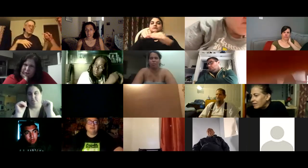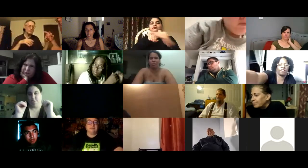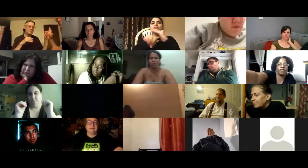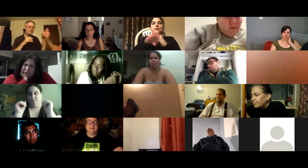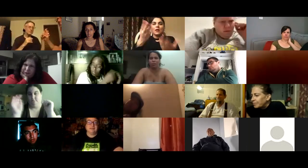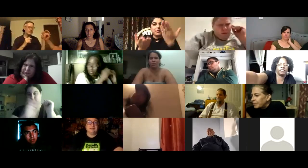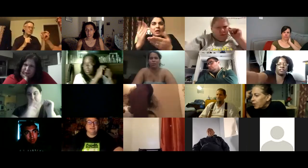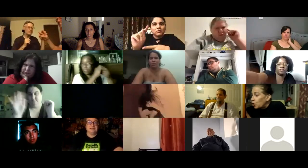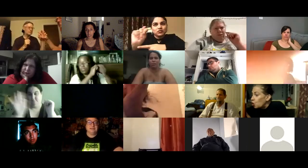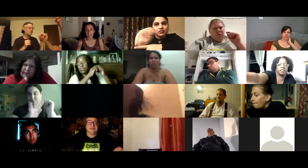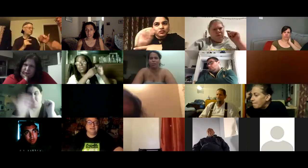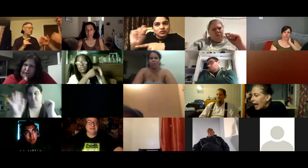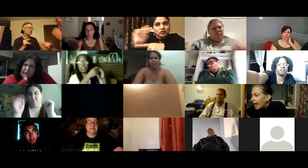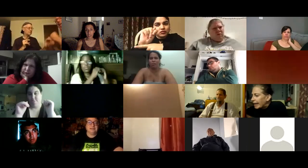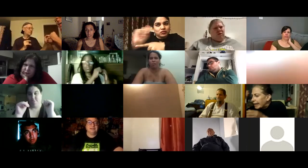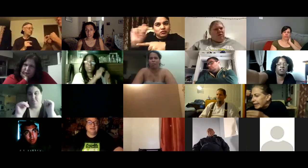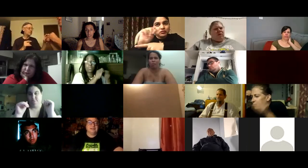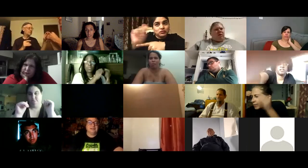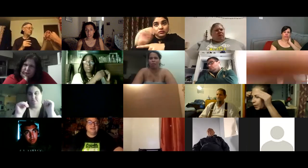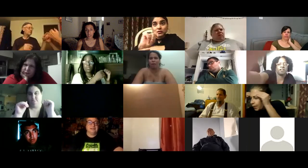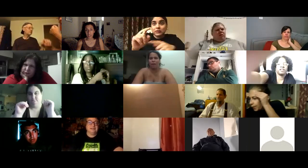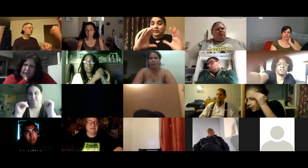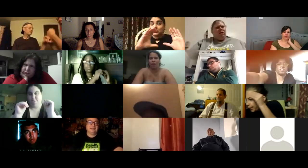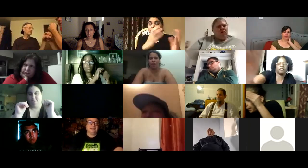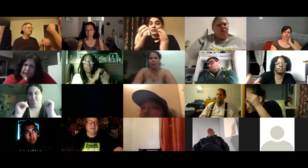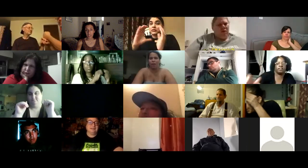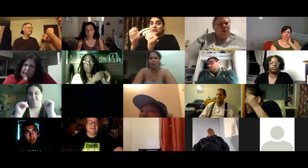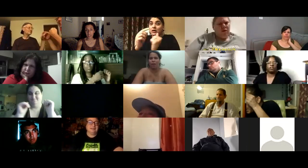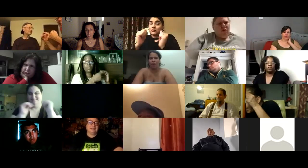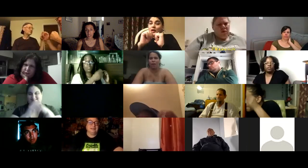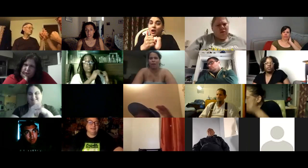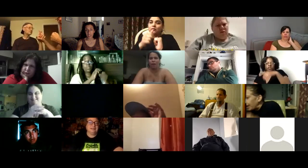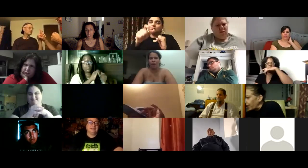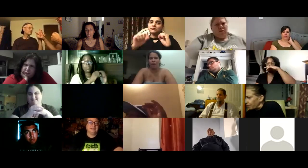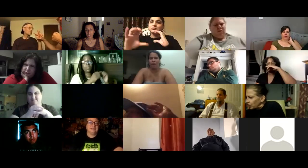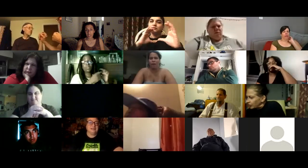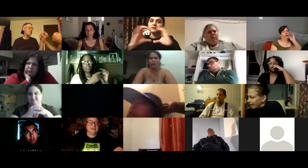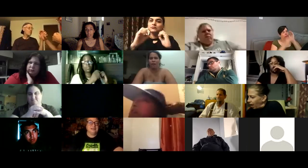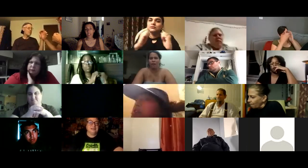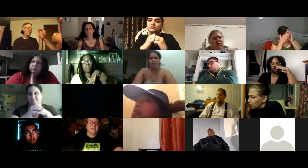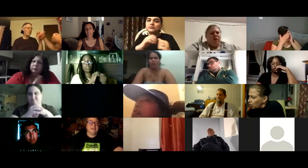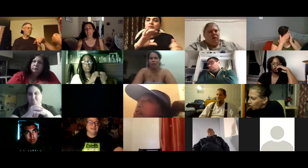educate, and train people on accessibility and need. They can hold workshops,